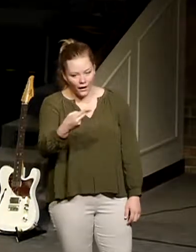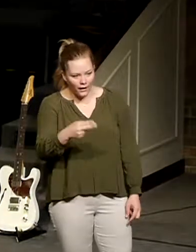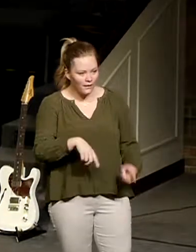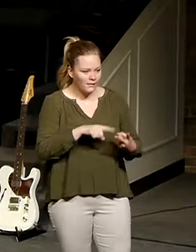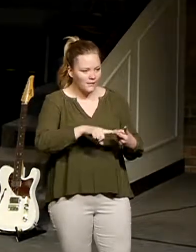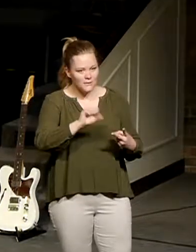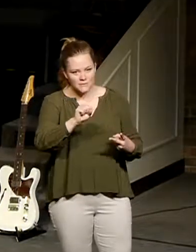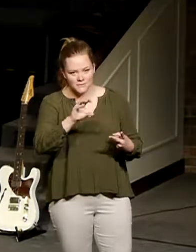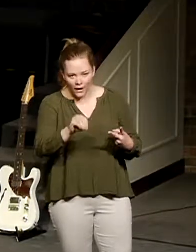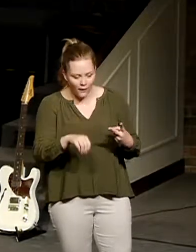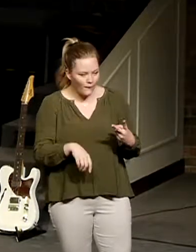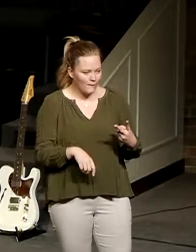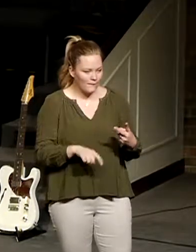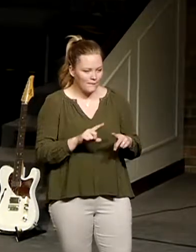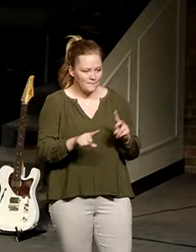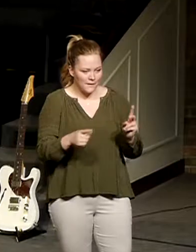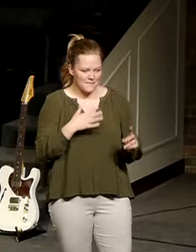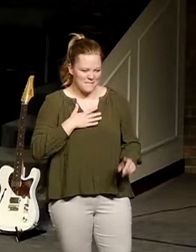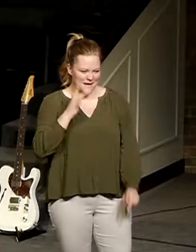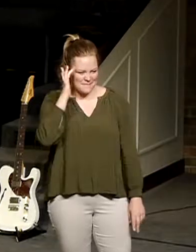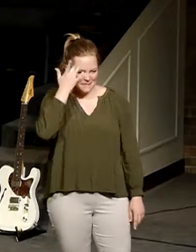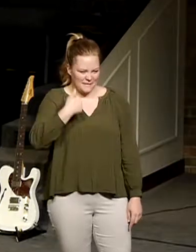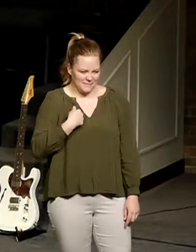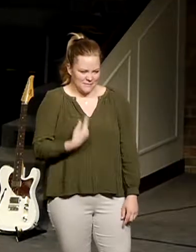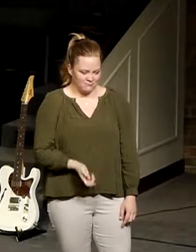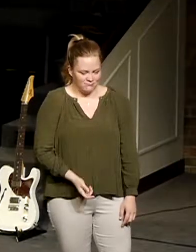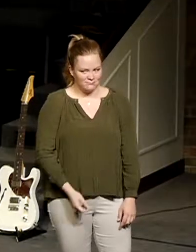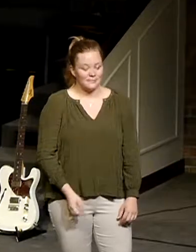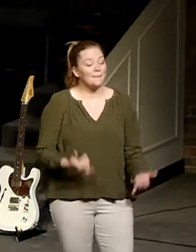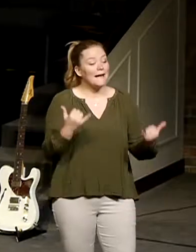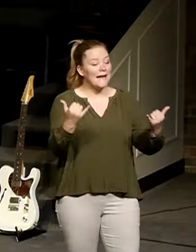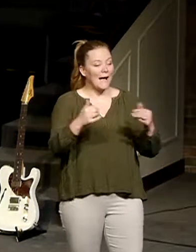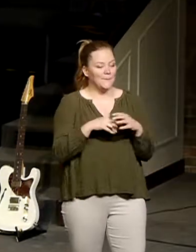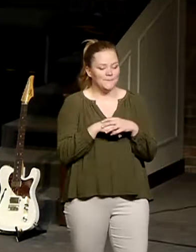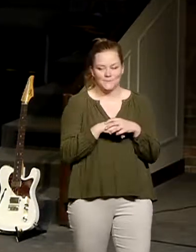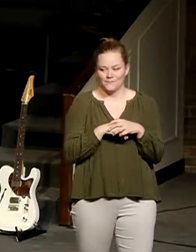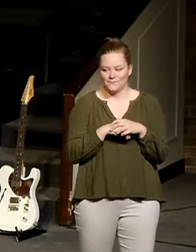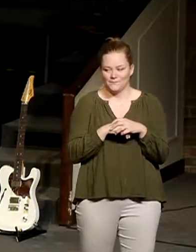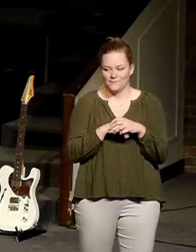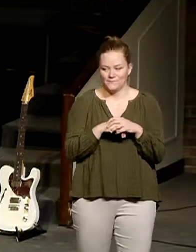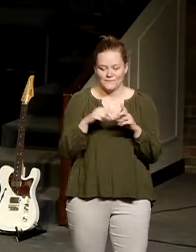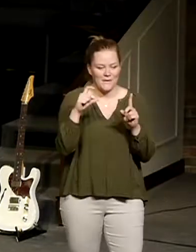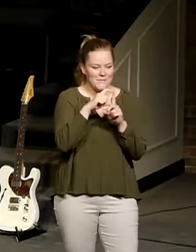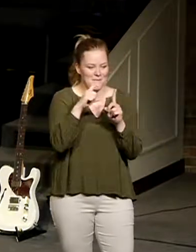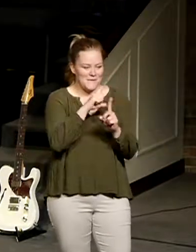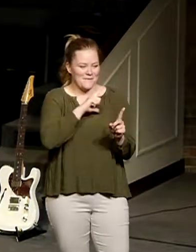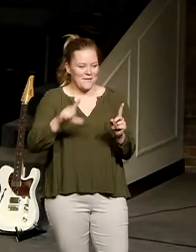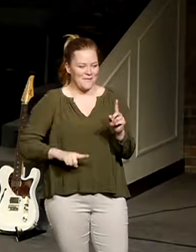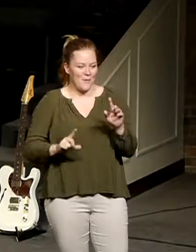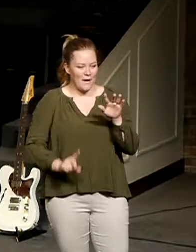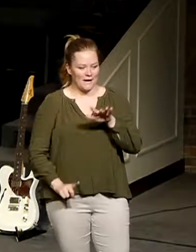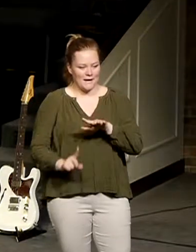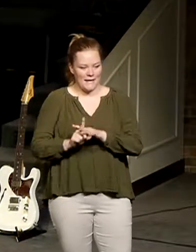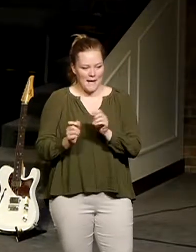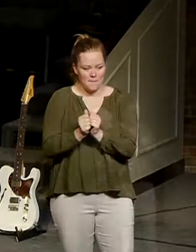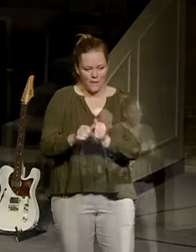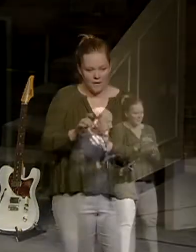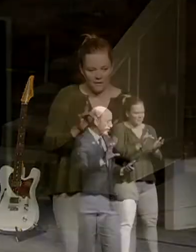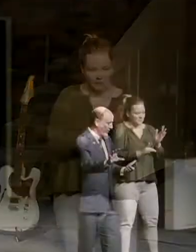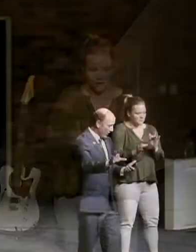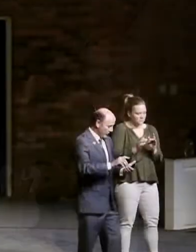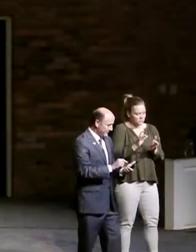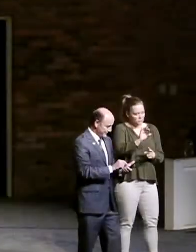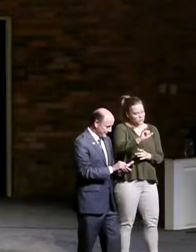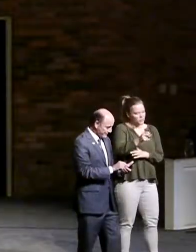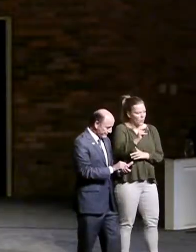so, but just one of my little pet peeves. Now, the word of the Lord came to Jonah saying, arise